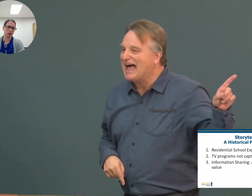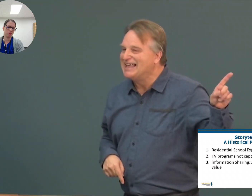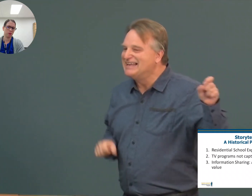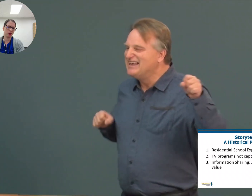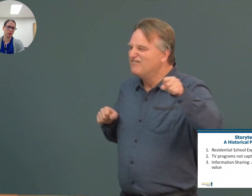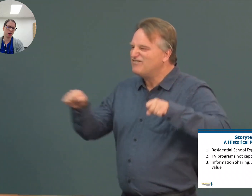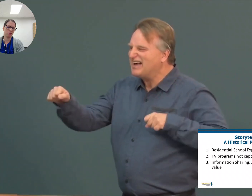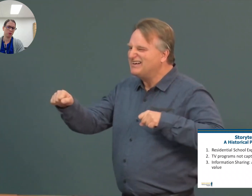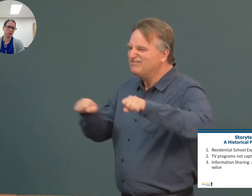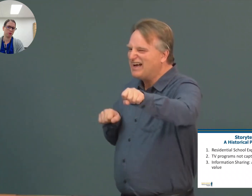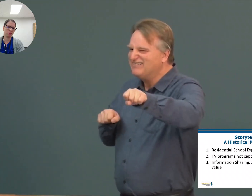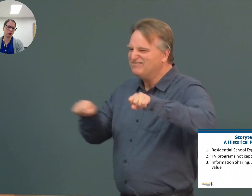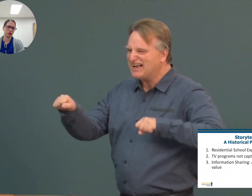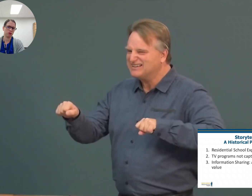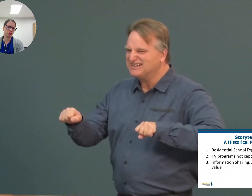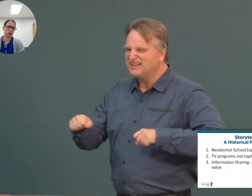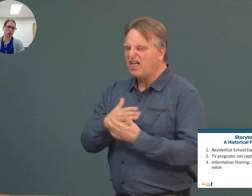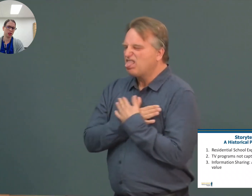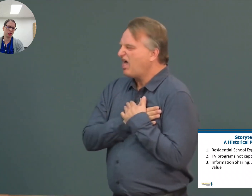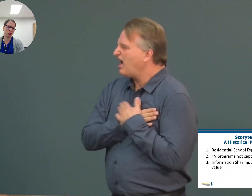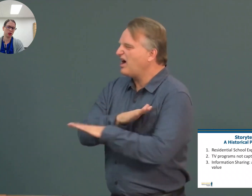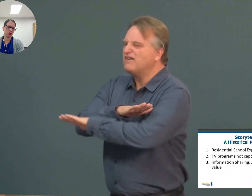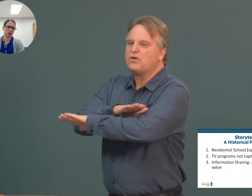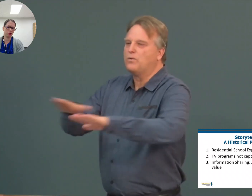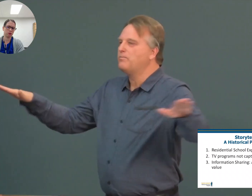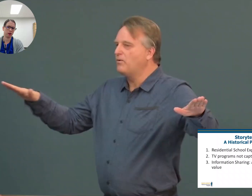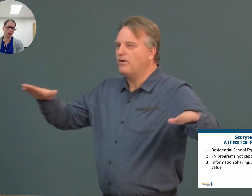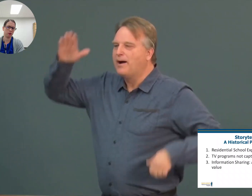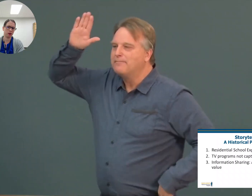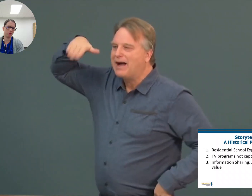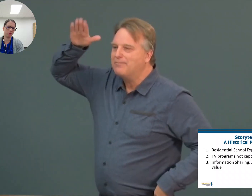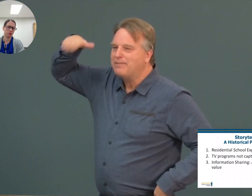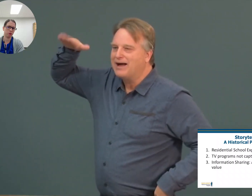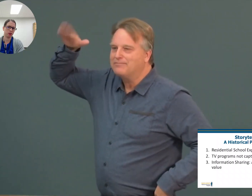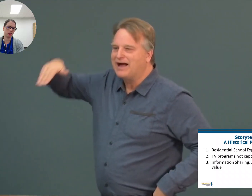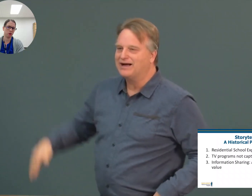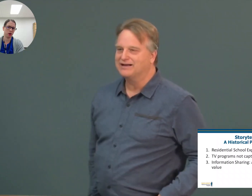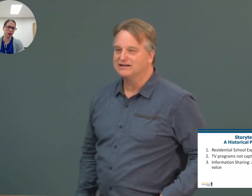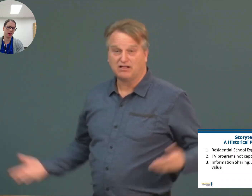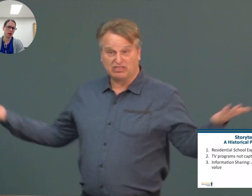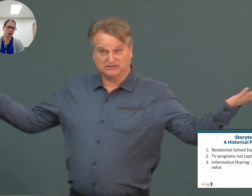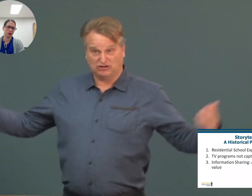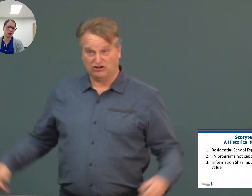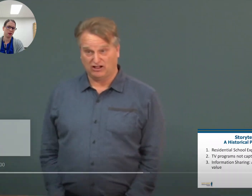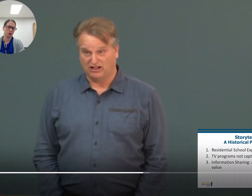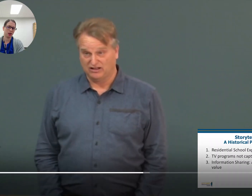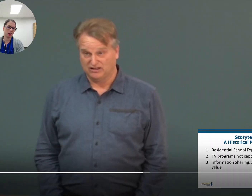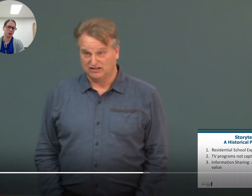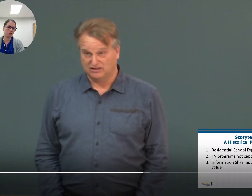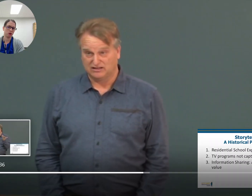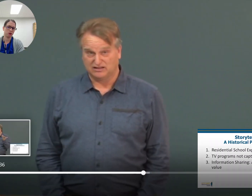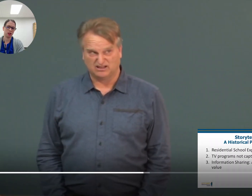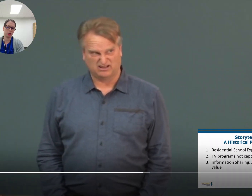Maybe their mom just kind of gestured in a very rudimentary way that they were getting divorced. They didn't love each